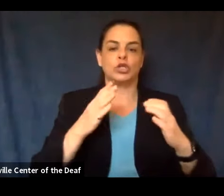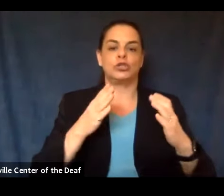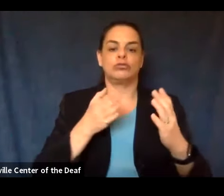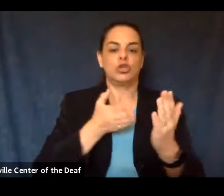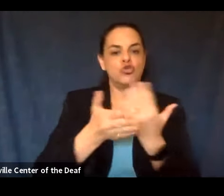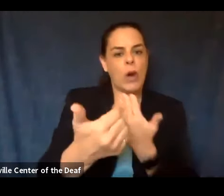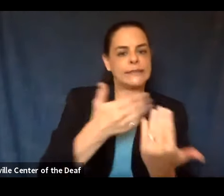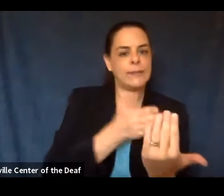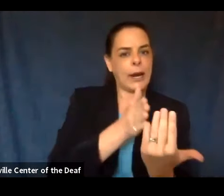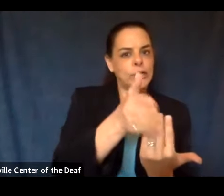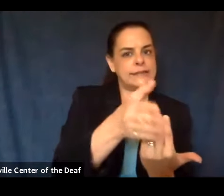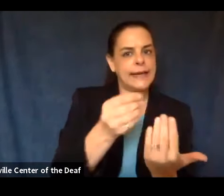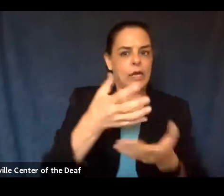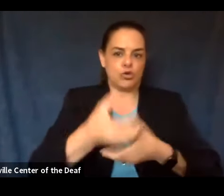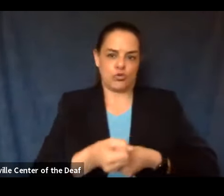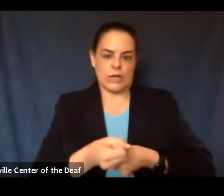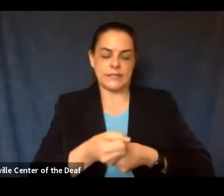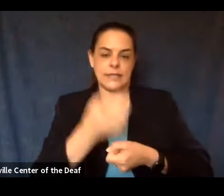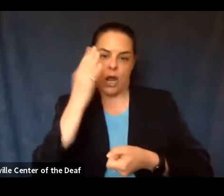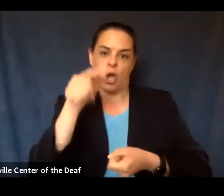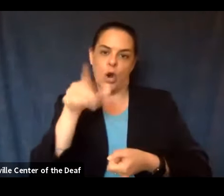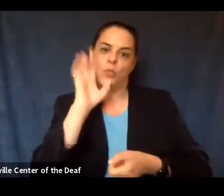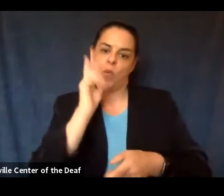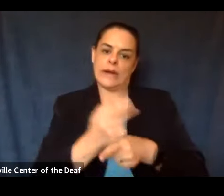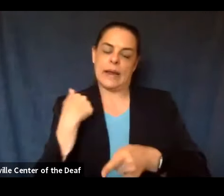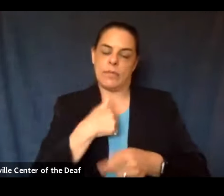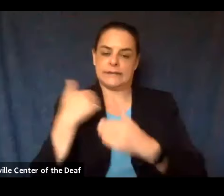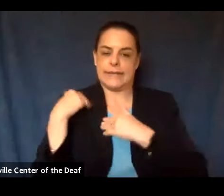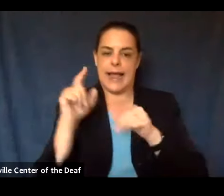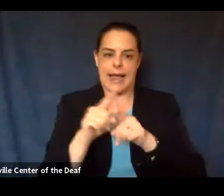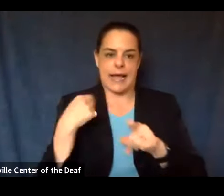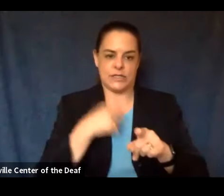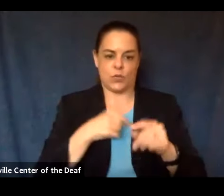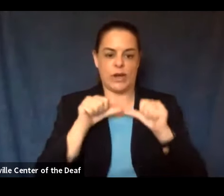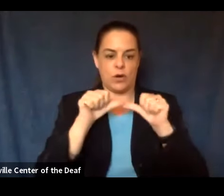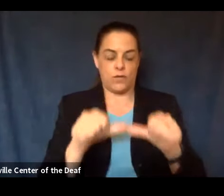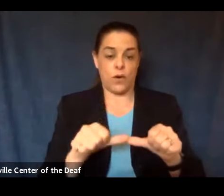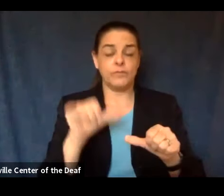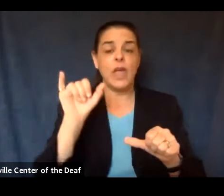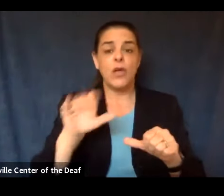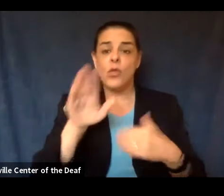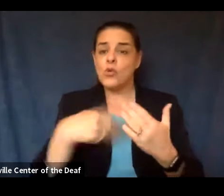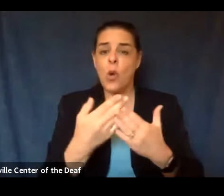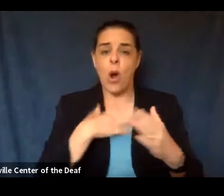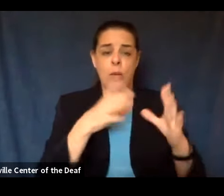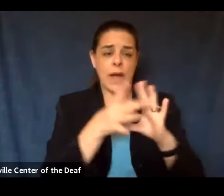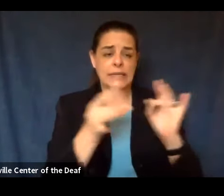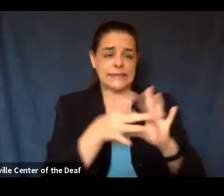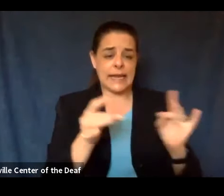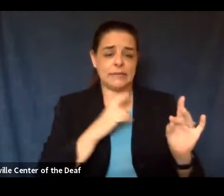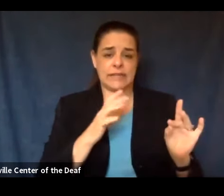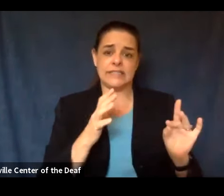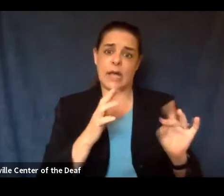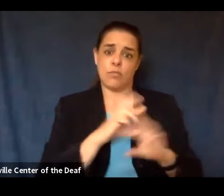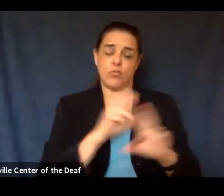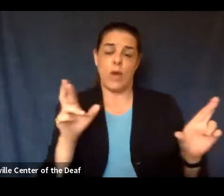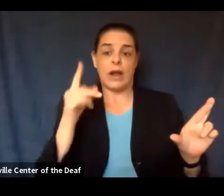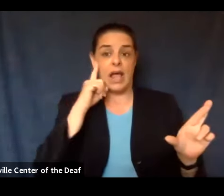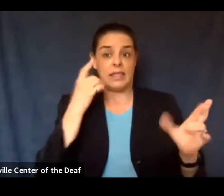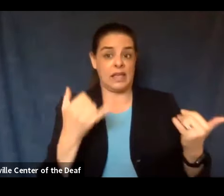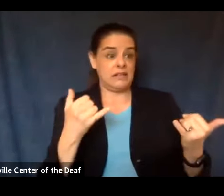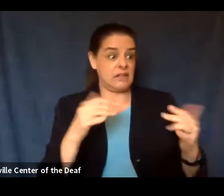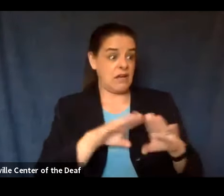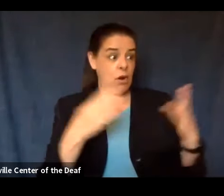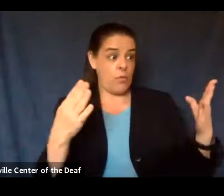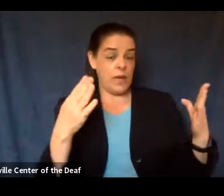that you will hold us accountable for that as we move forward. Those are all the prepared statements that I have. And then I think we're open, Dr.